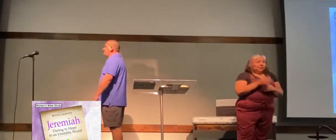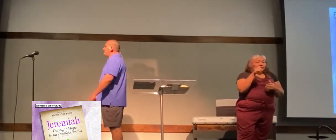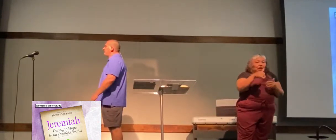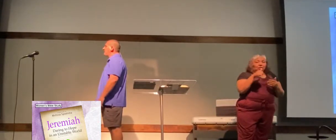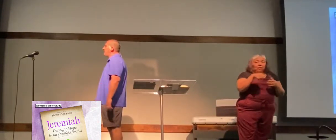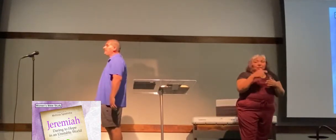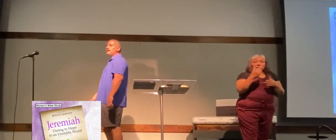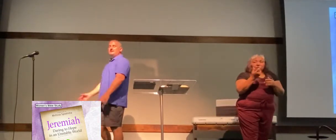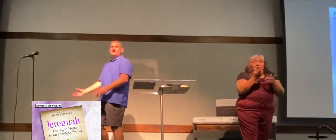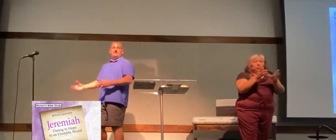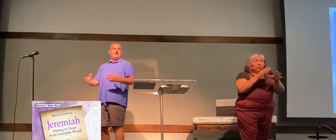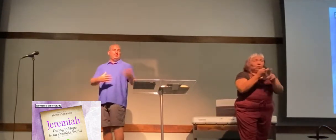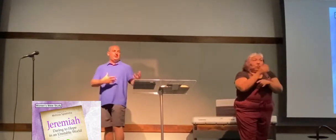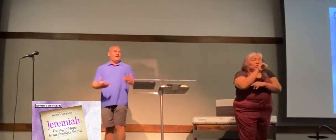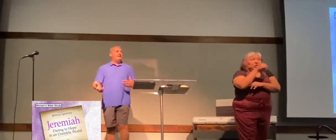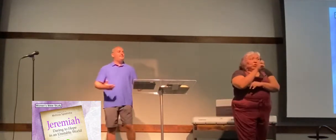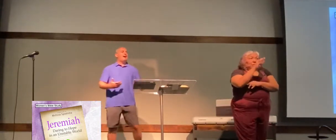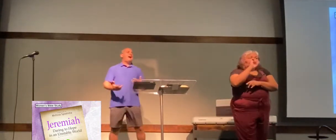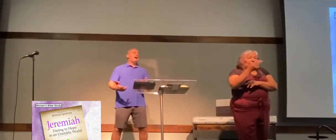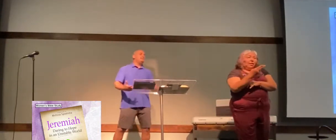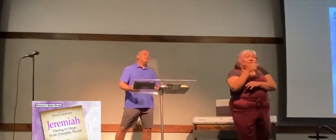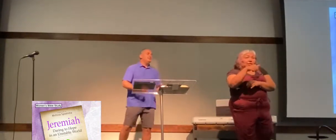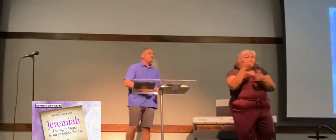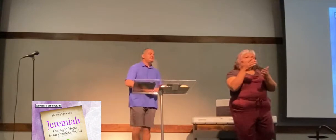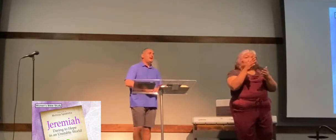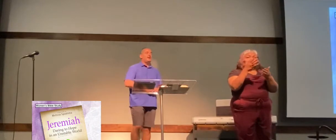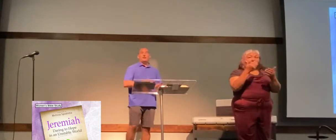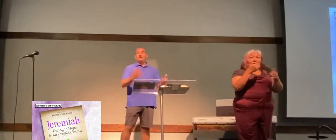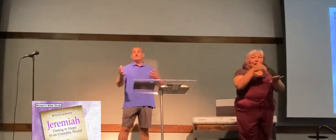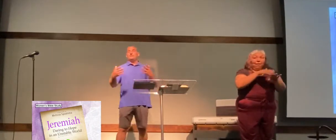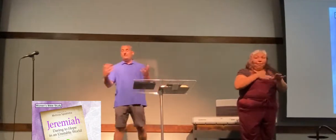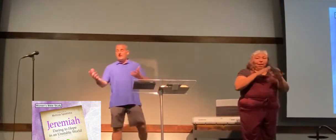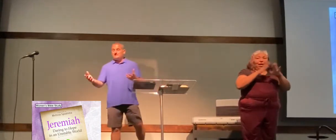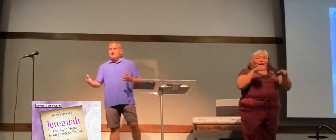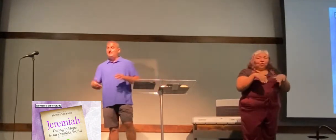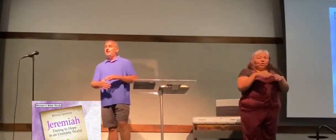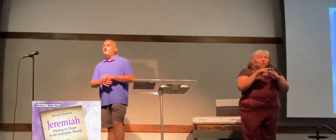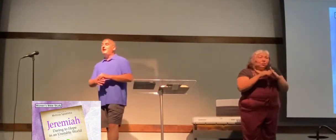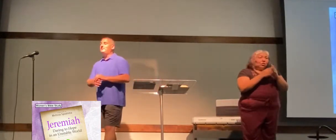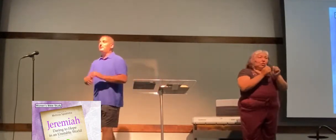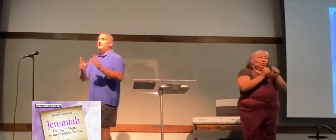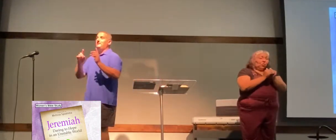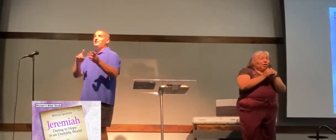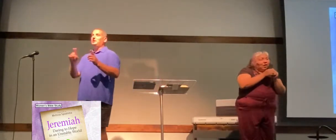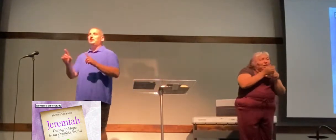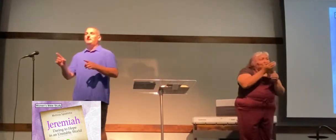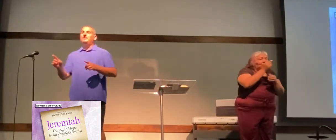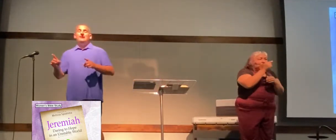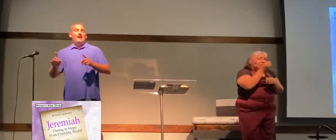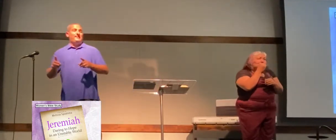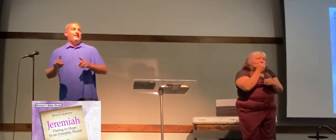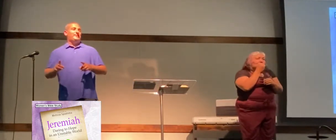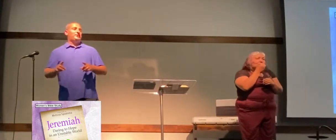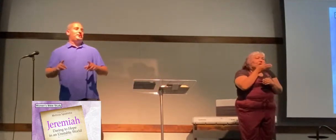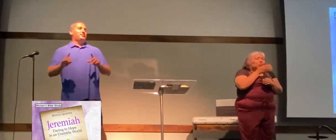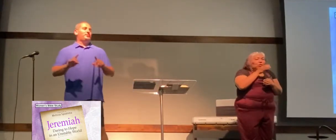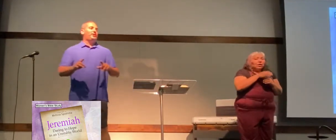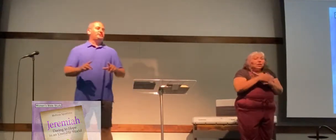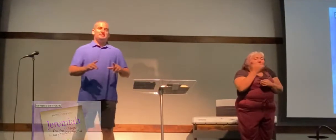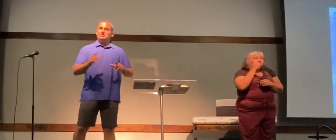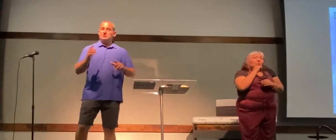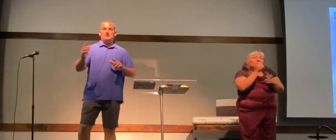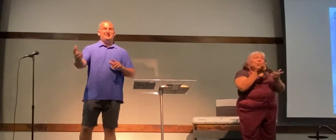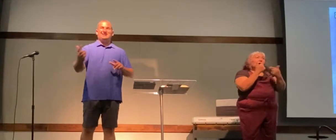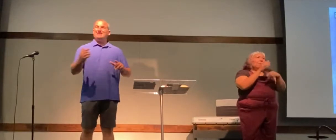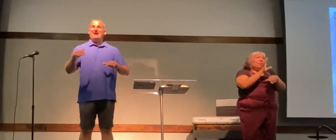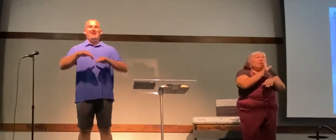off Jeremiah. This is going to be located at my house. Starting, listen, refreshments are at 5:30. If you don't come at 5:30, the